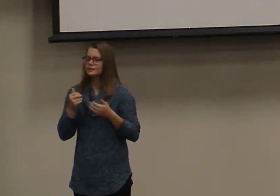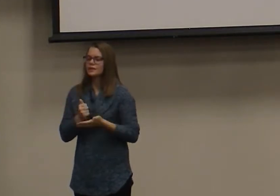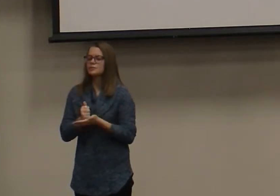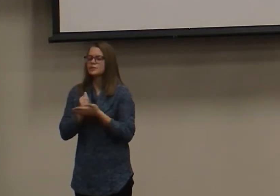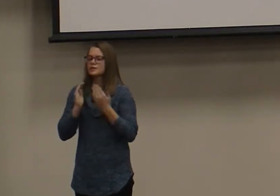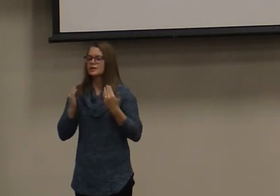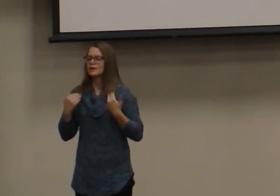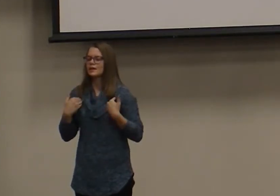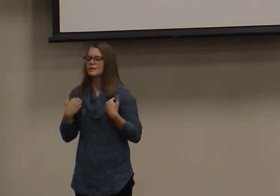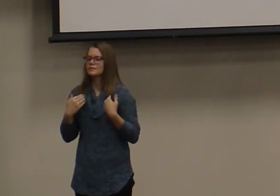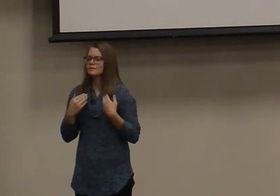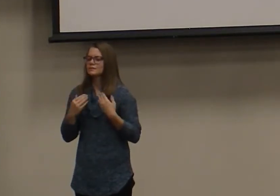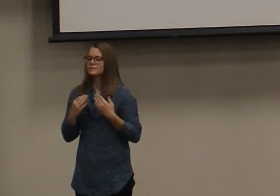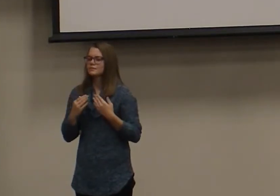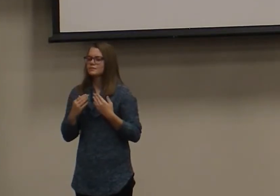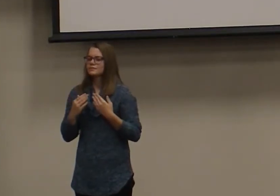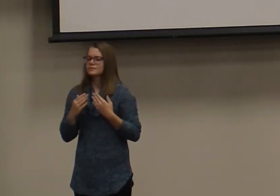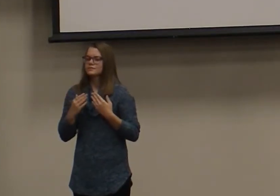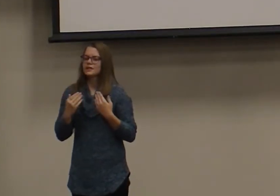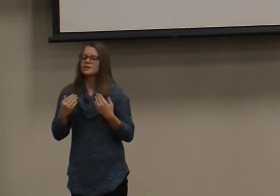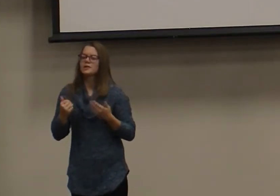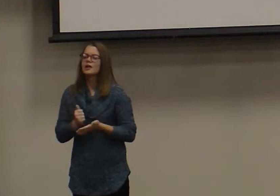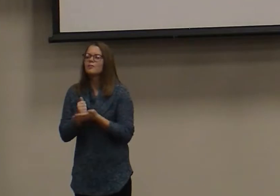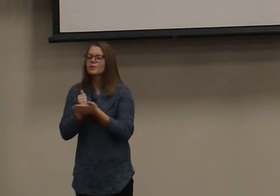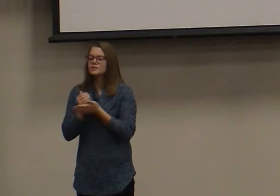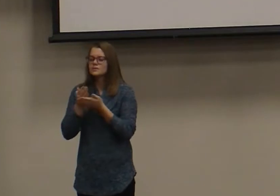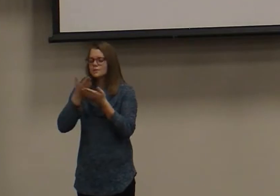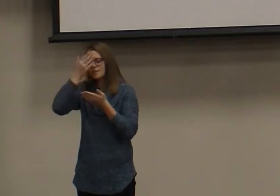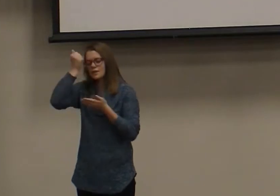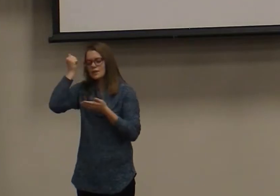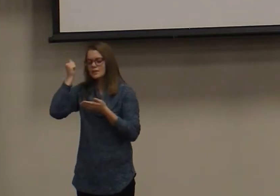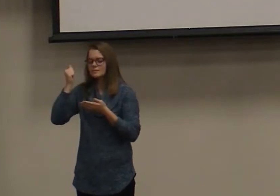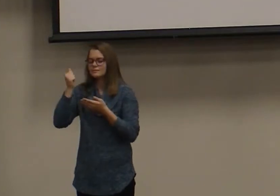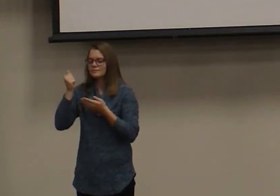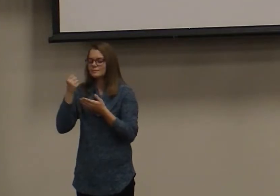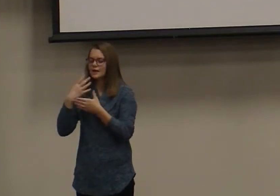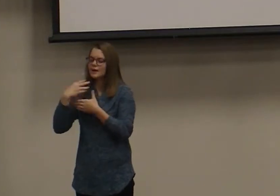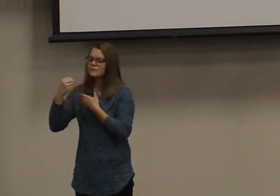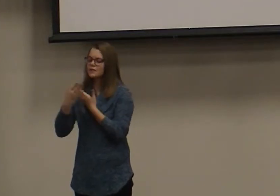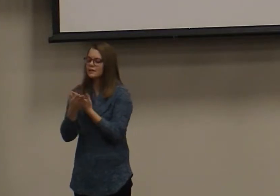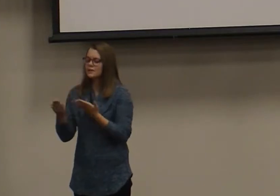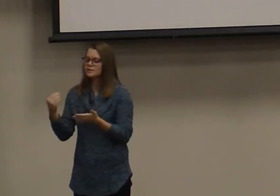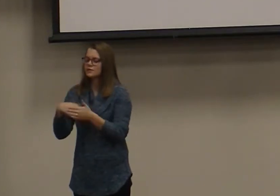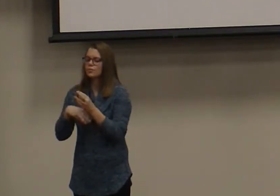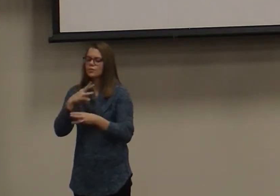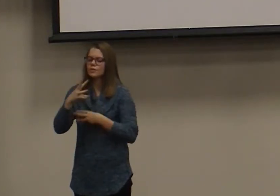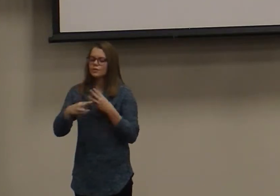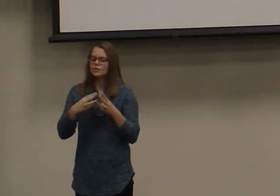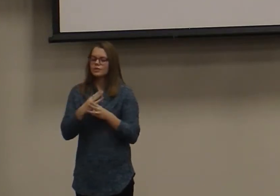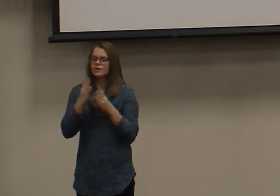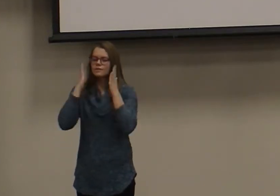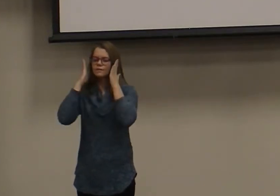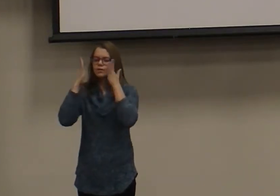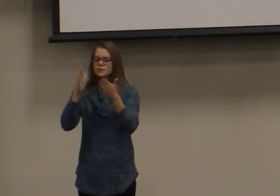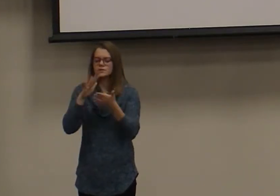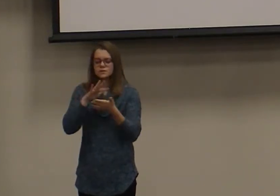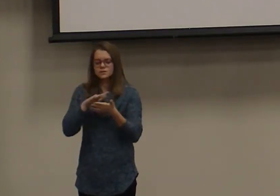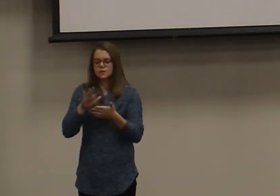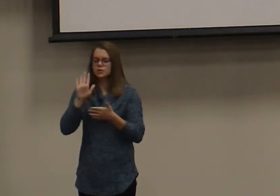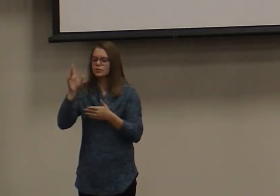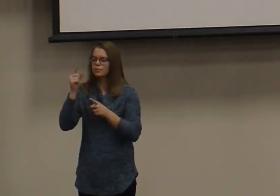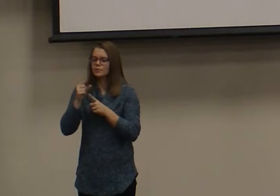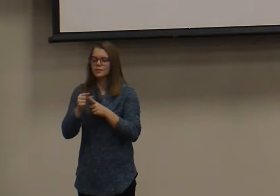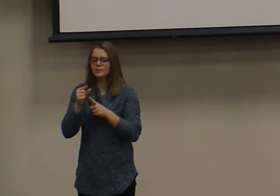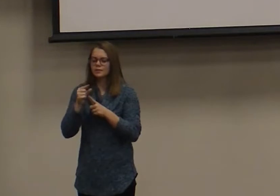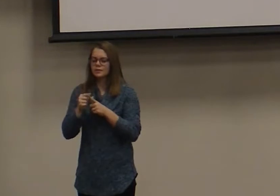help us forget all of the outside things in the world that we can be thinking about and really focus on studying your word